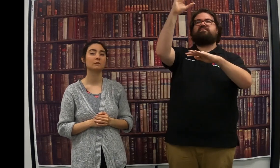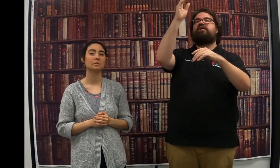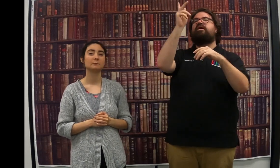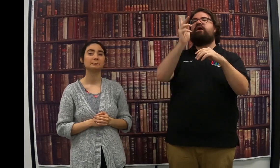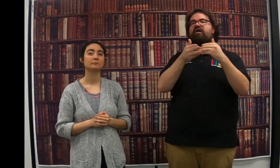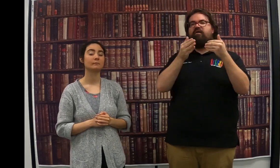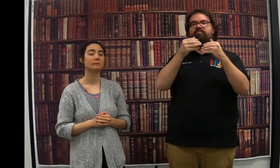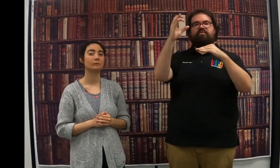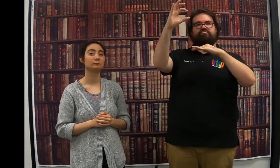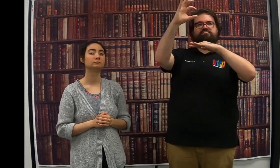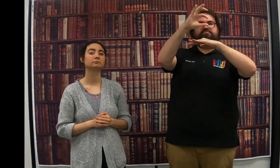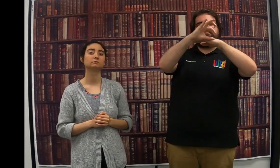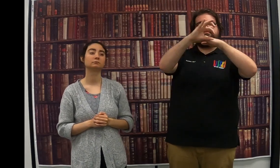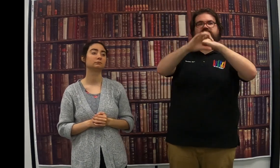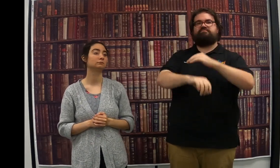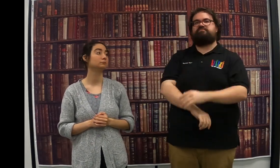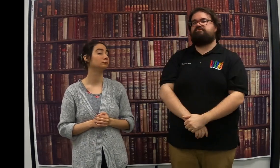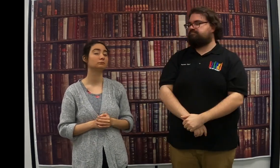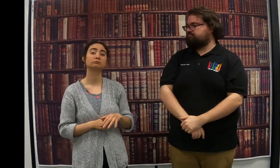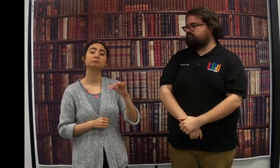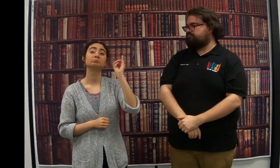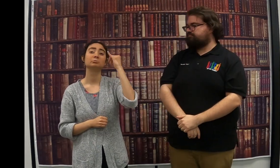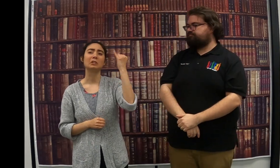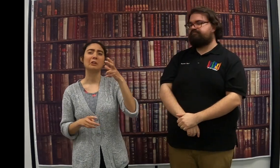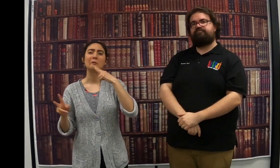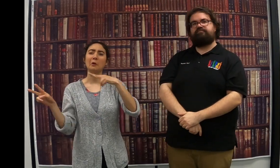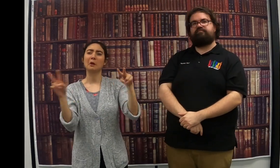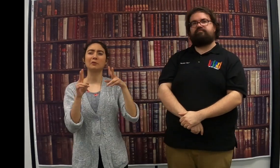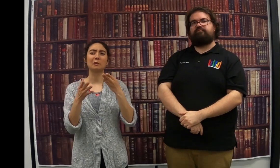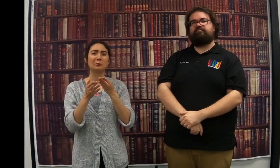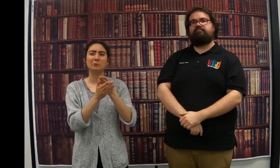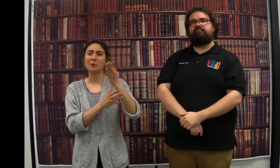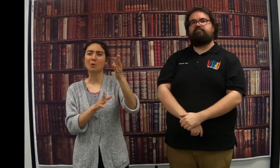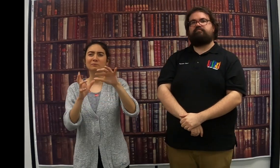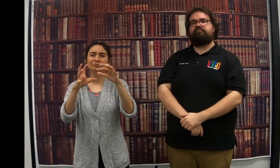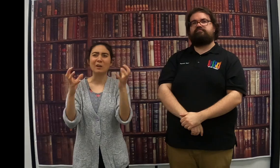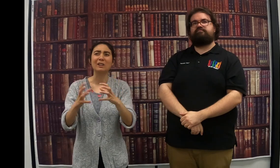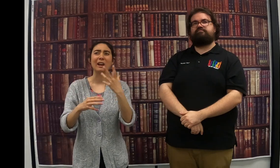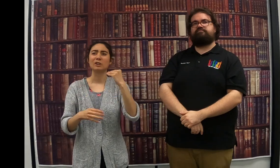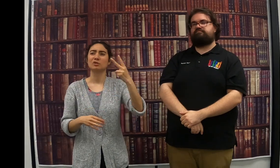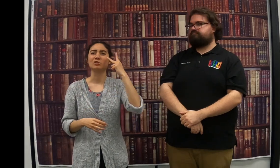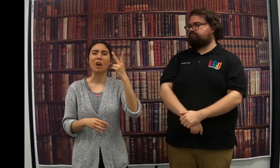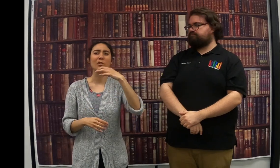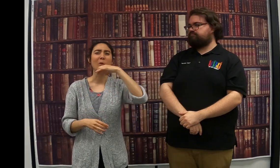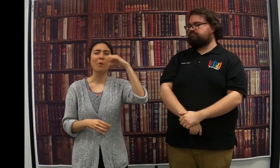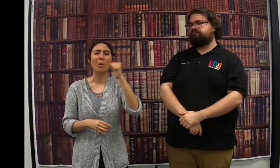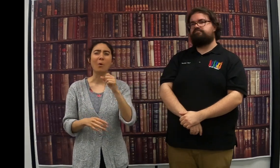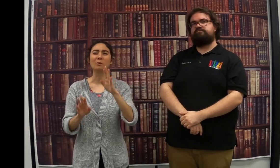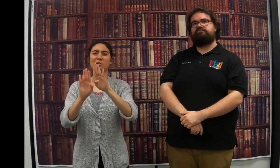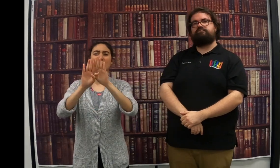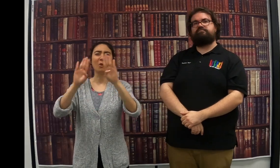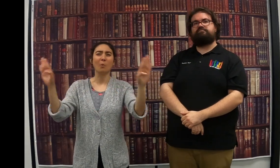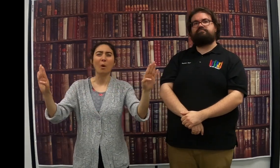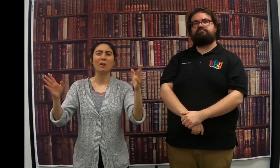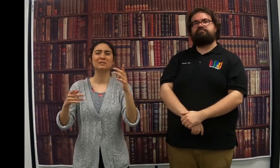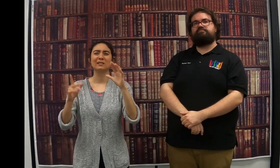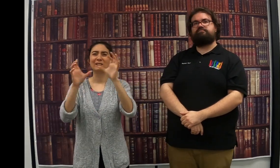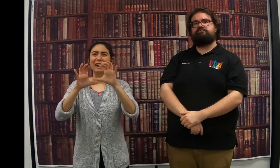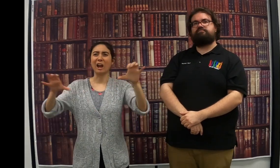the mountain and half set. Joringel looked through the bushes and saw the old walls